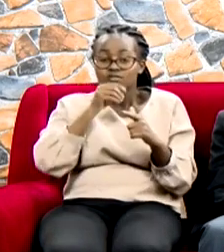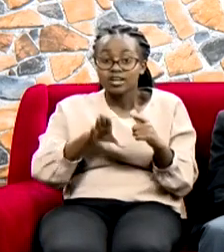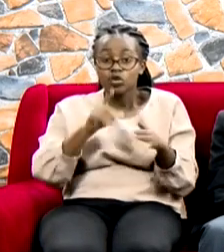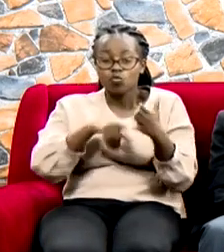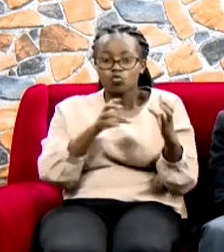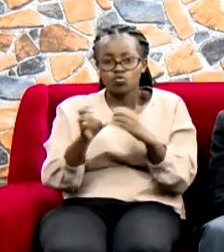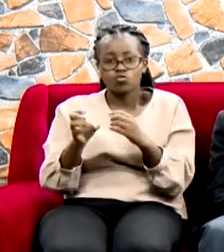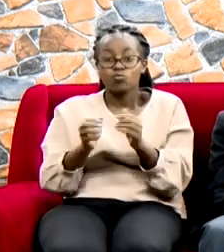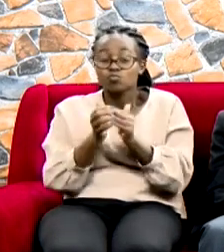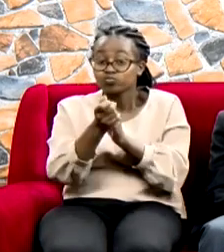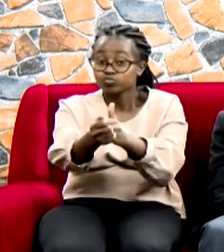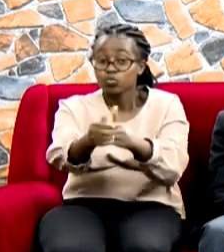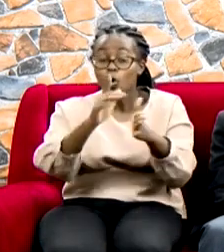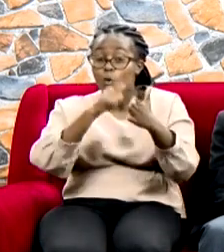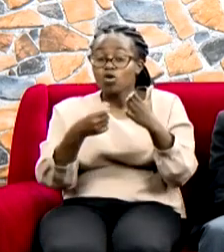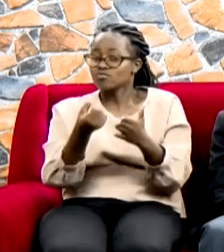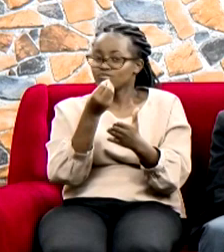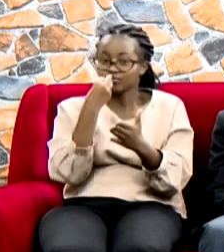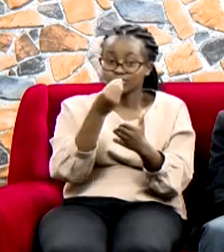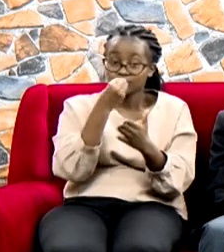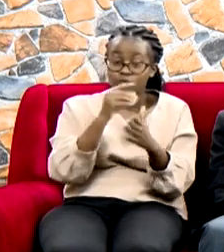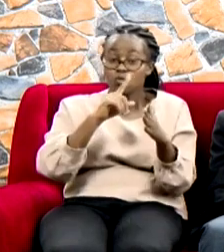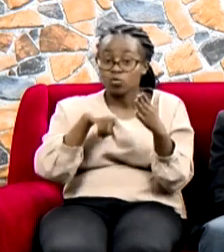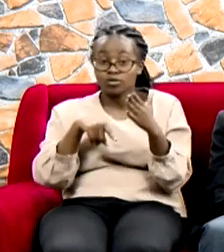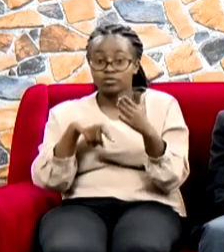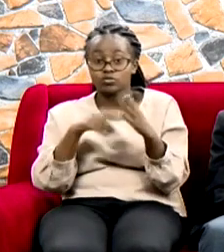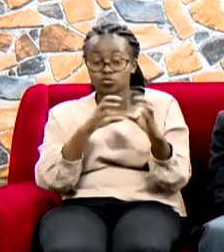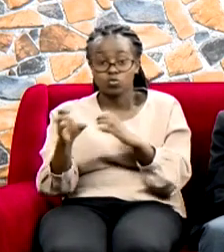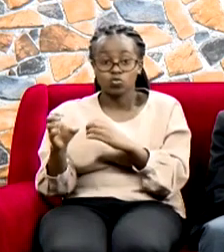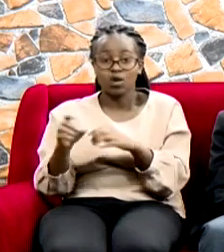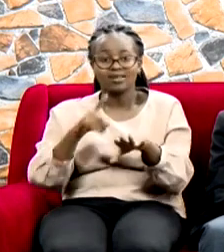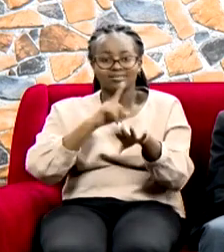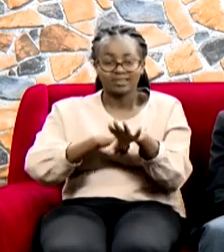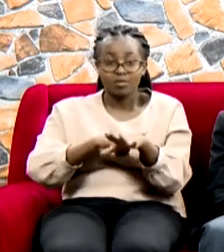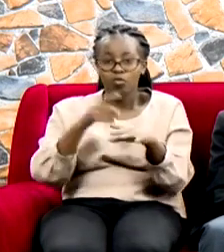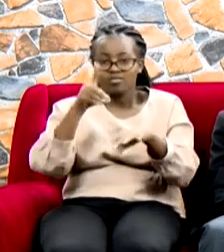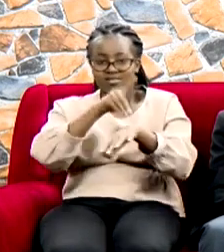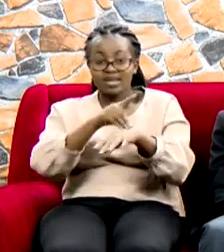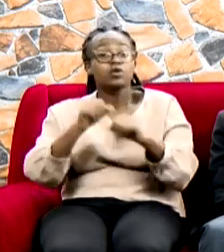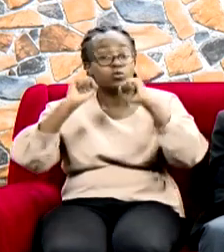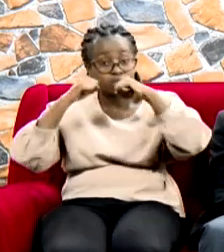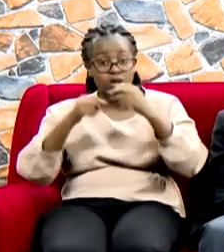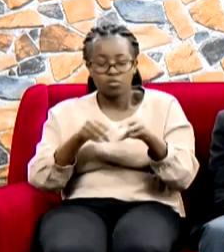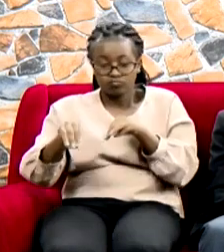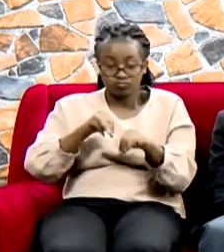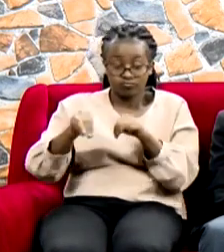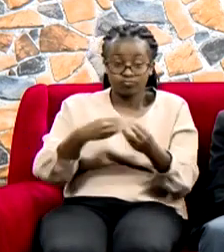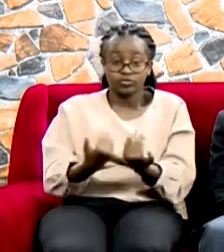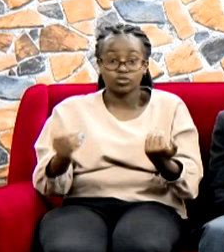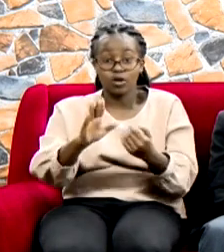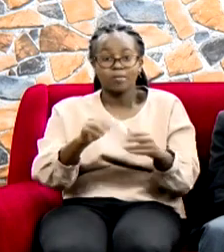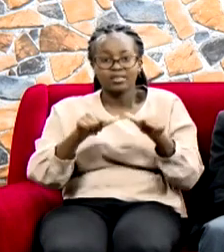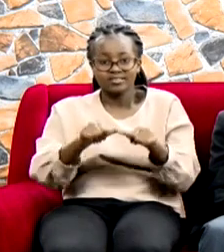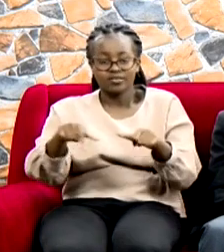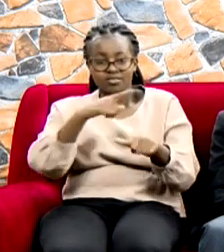gives you guidance even to what to feed, what to do at what time of the day to be able to manage your child. So please